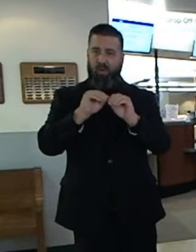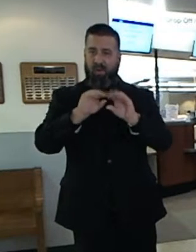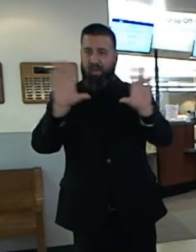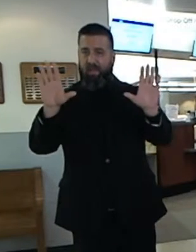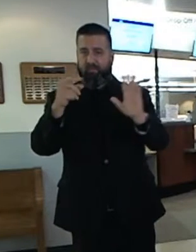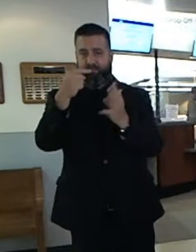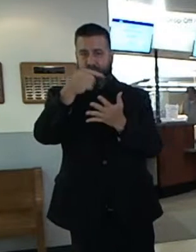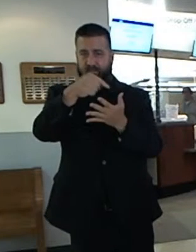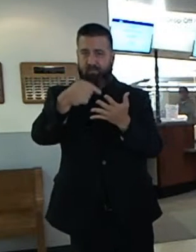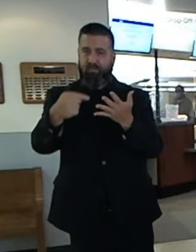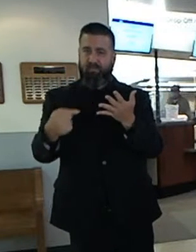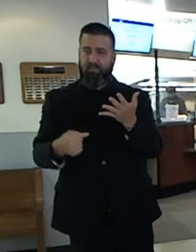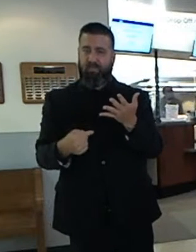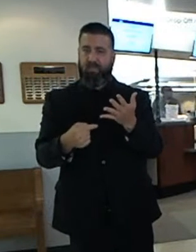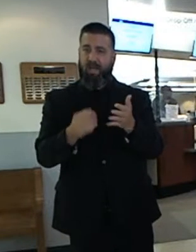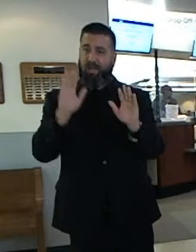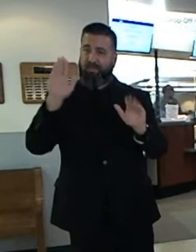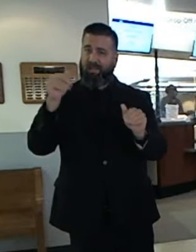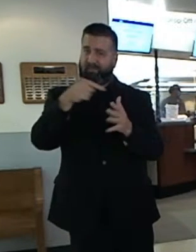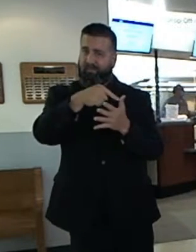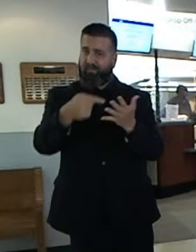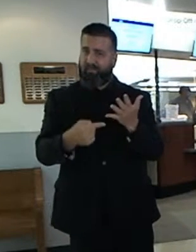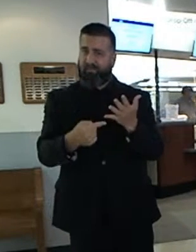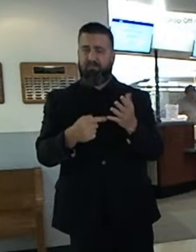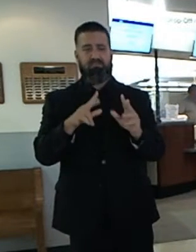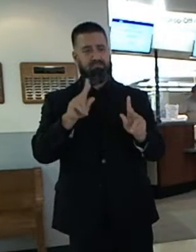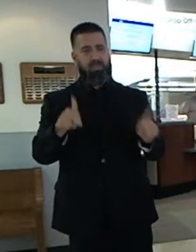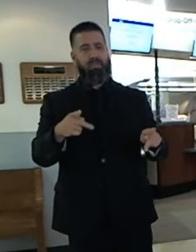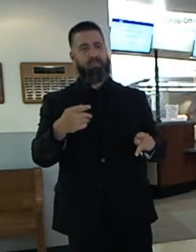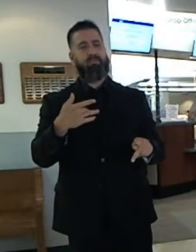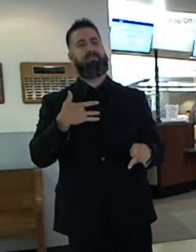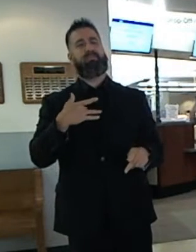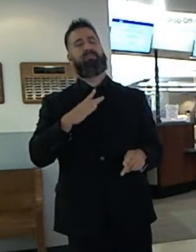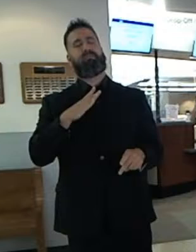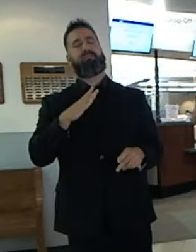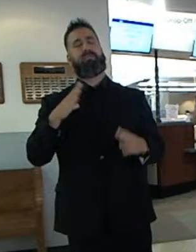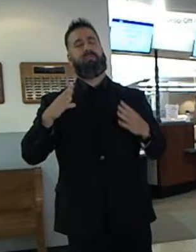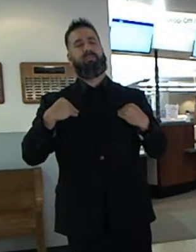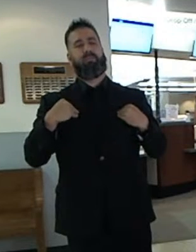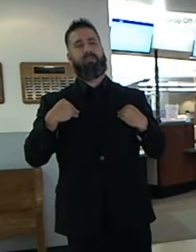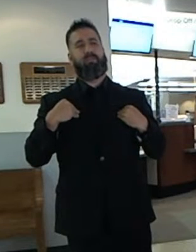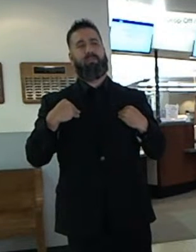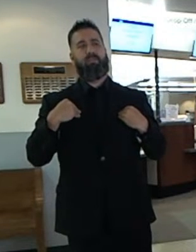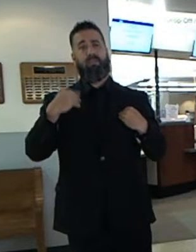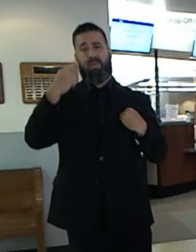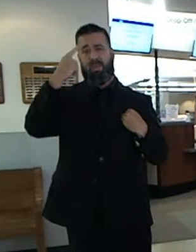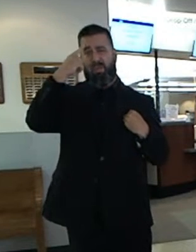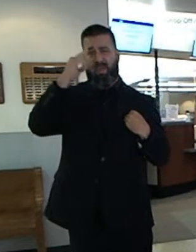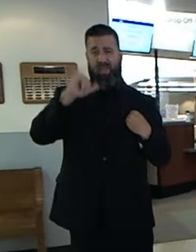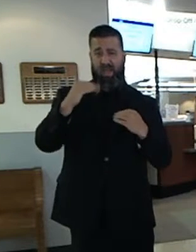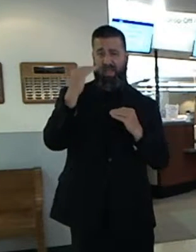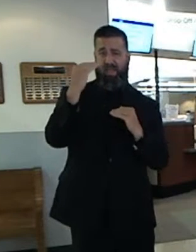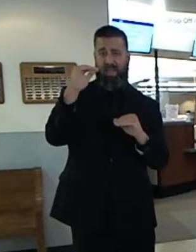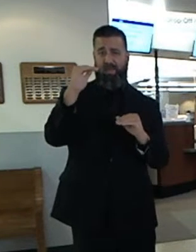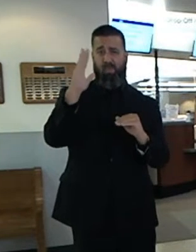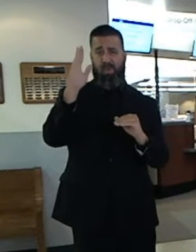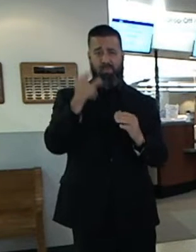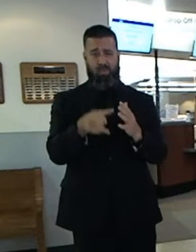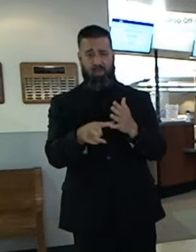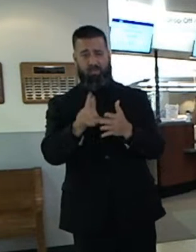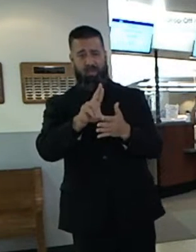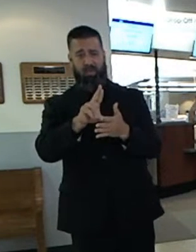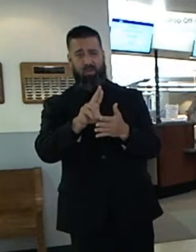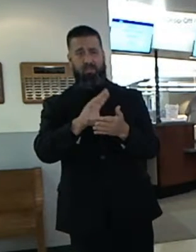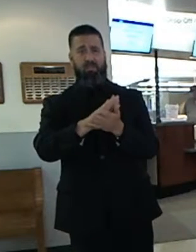what the expectations are, people are meeting them. Is that a restriction that in the next couple of weeks will be reviewed as potentially being able to go a little